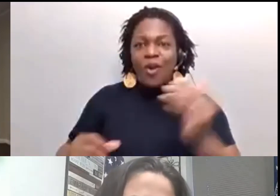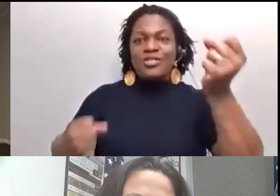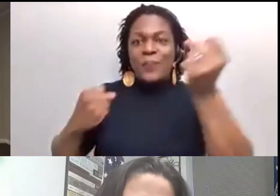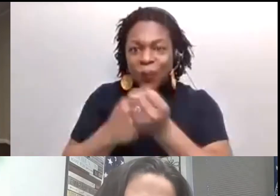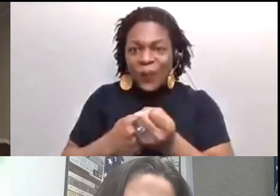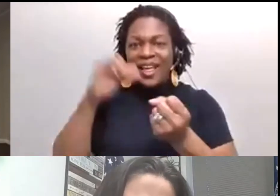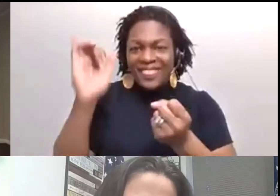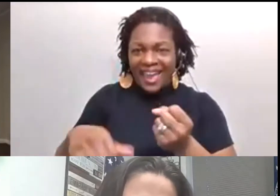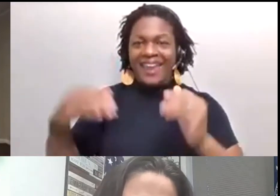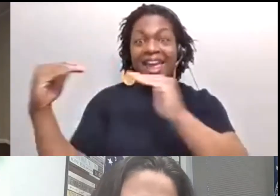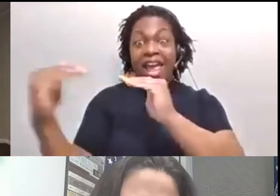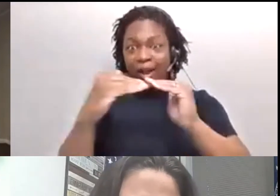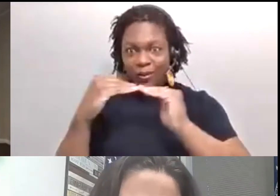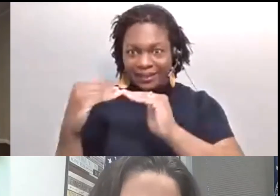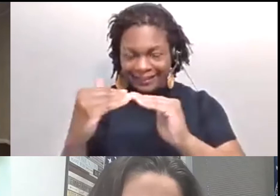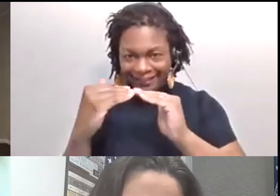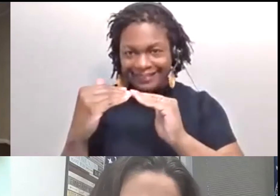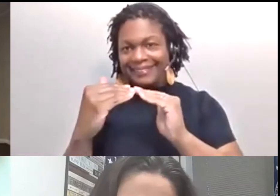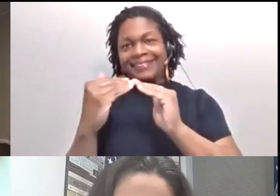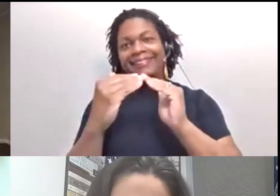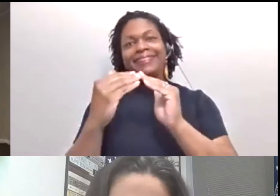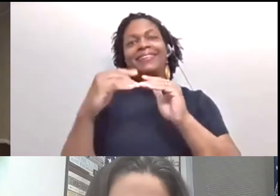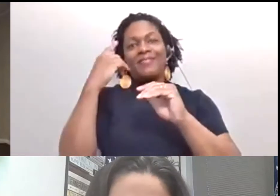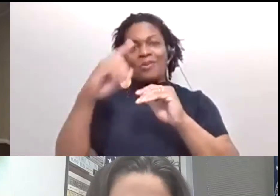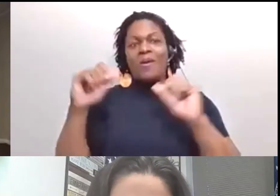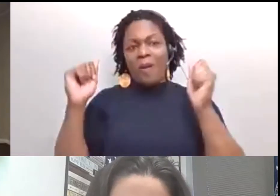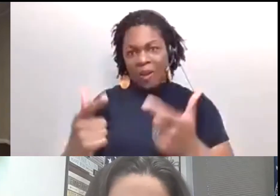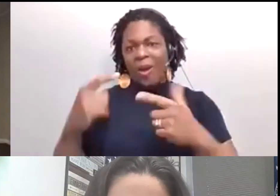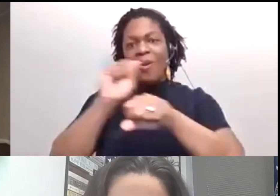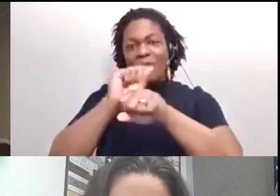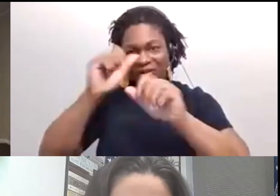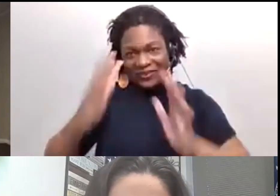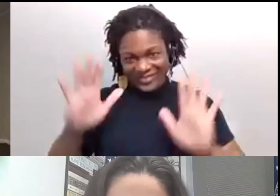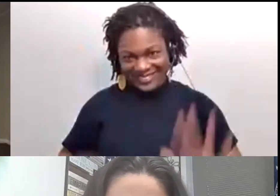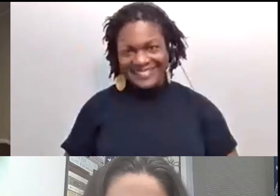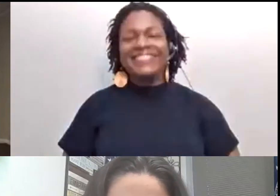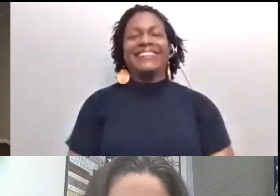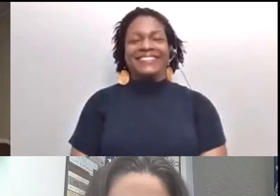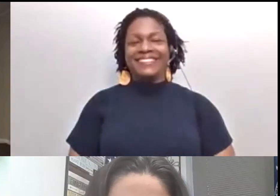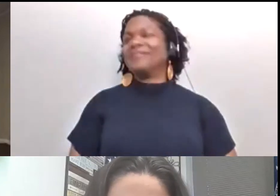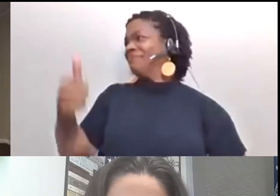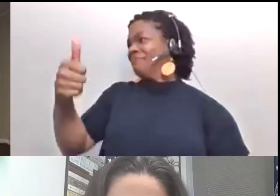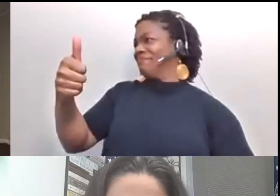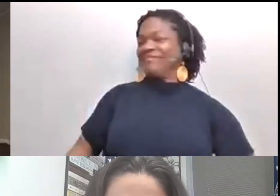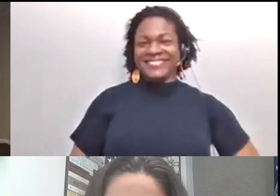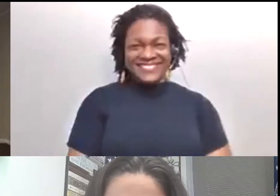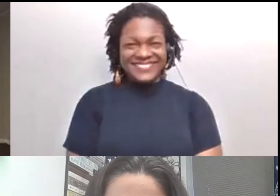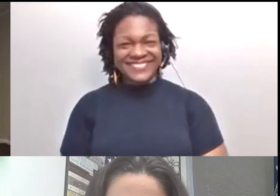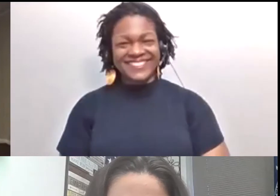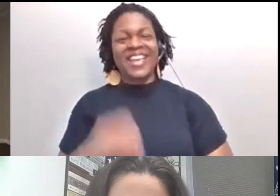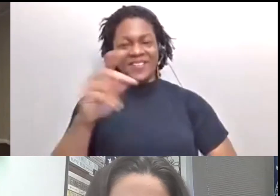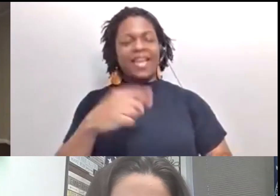this equitable between all these systems we just discussed. Yeah. That sounds good. Yeah, I agree with